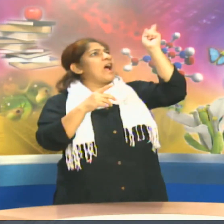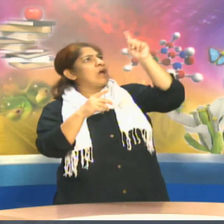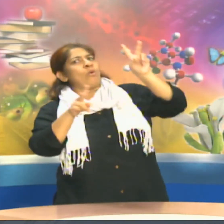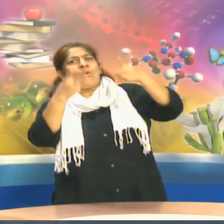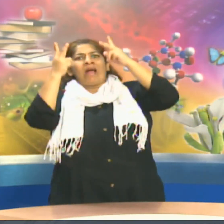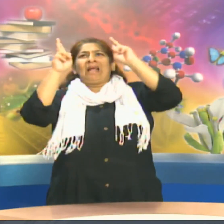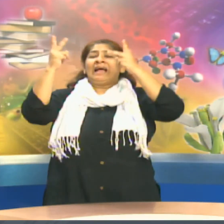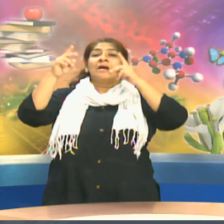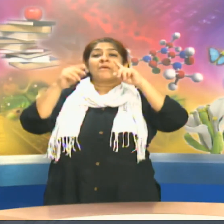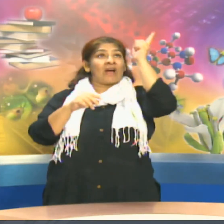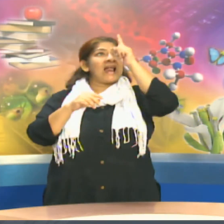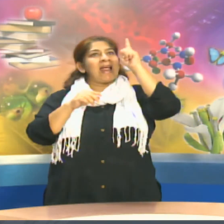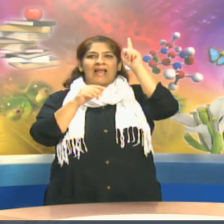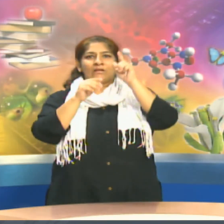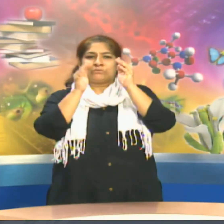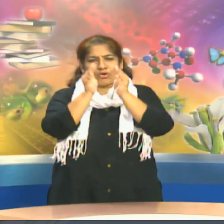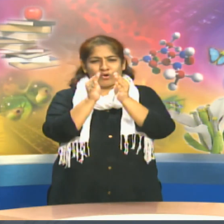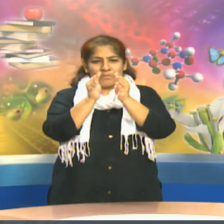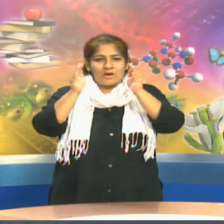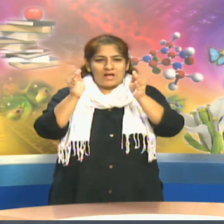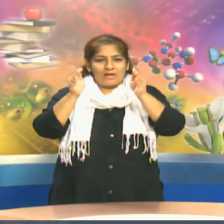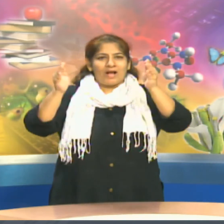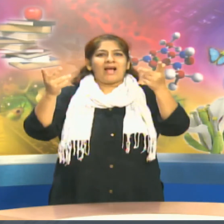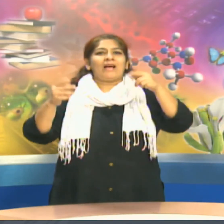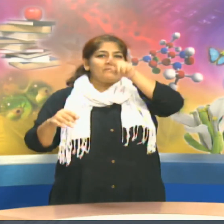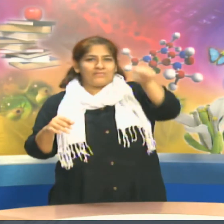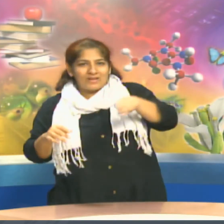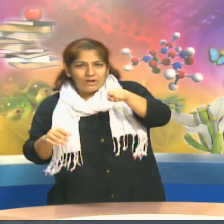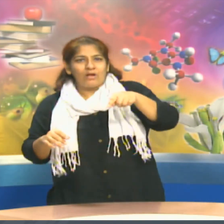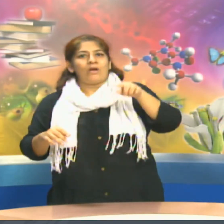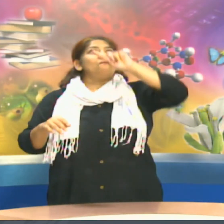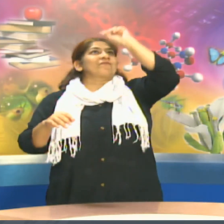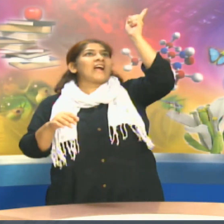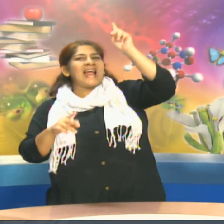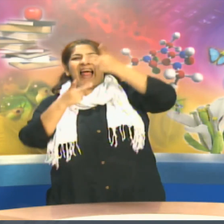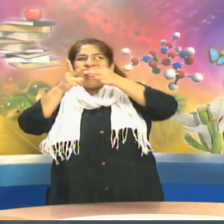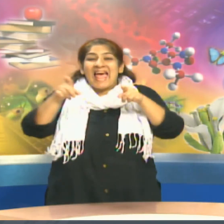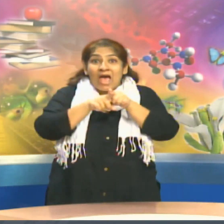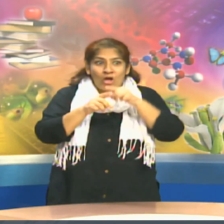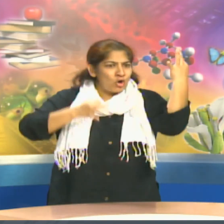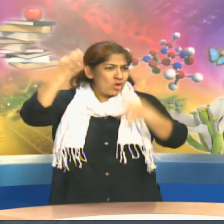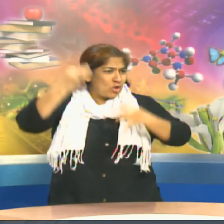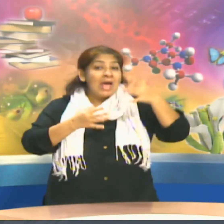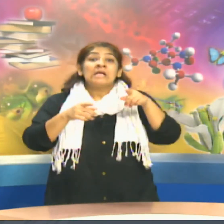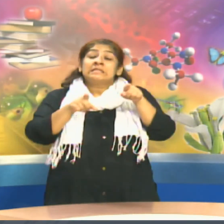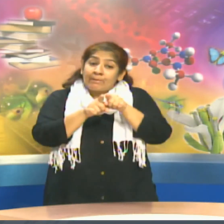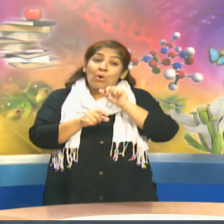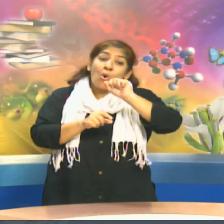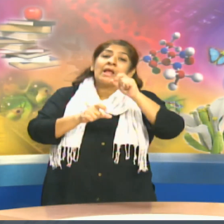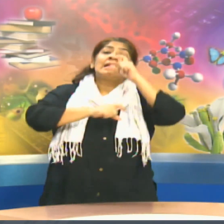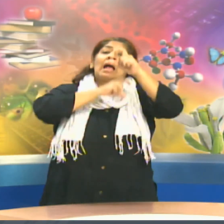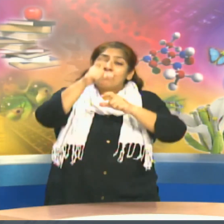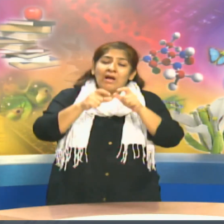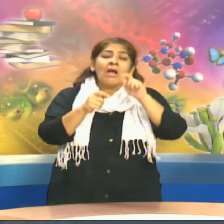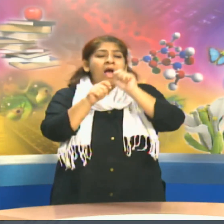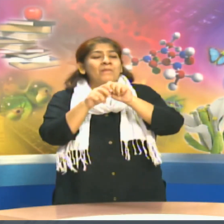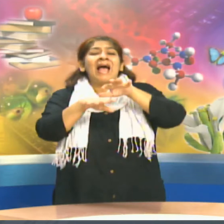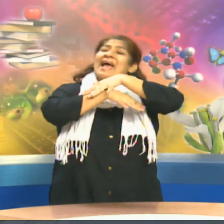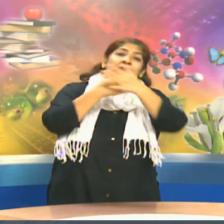jug or anything like fan, if a person is making a small fan, a big fan, or a different kind of fan.